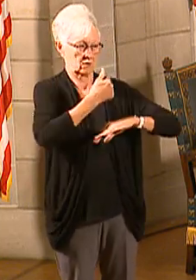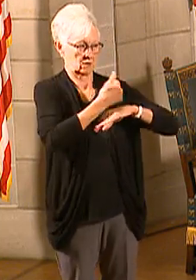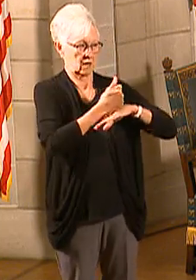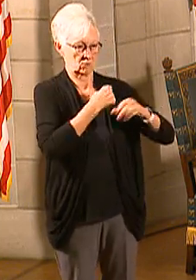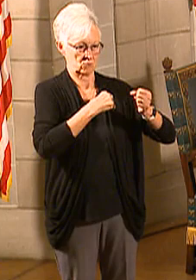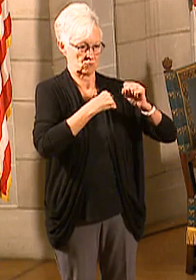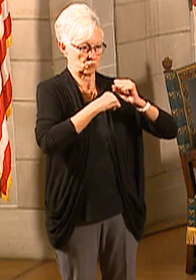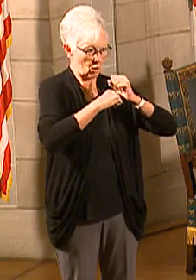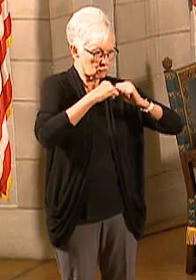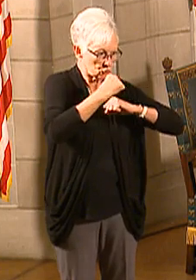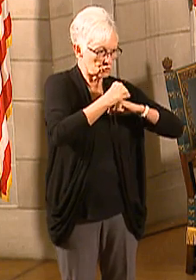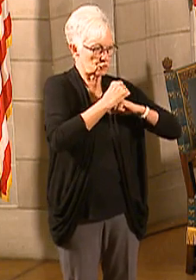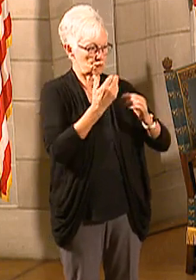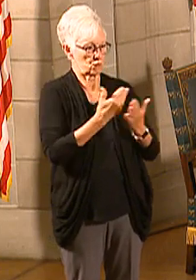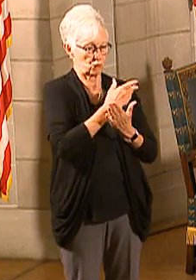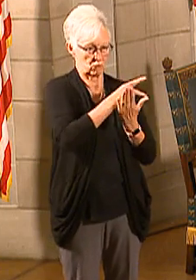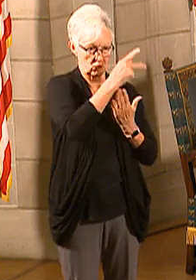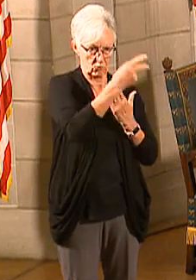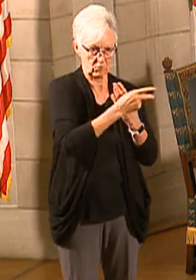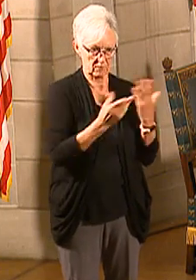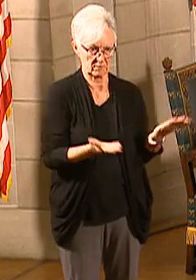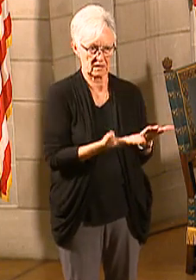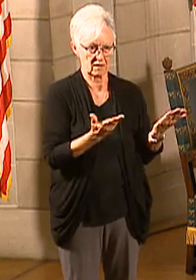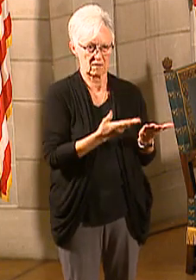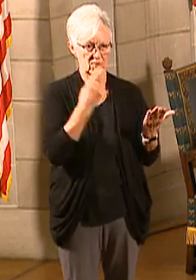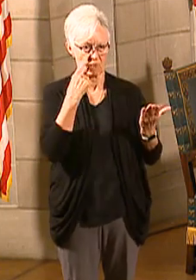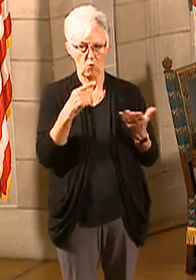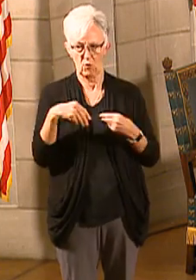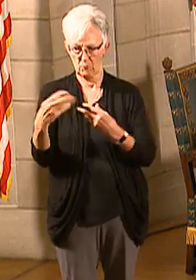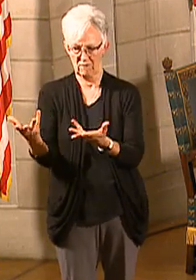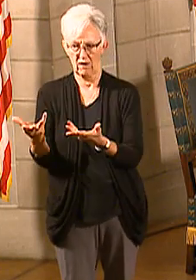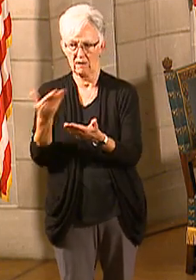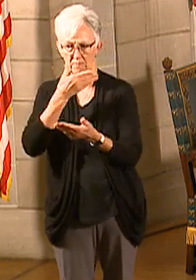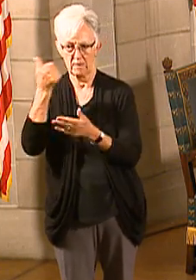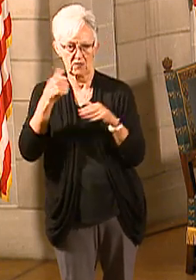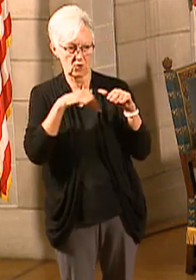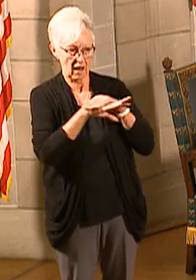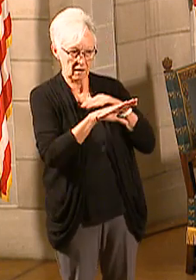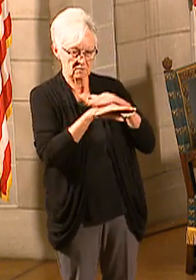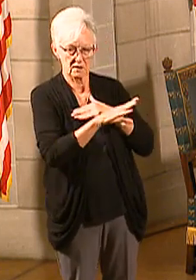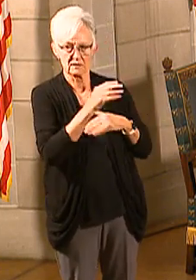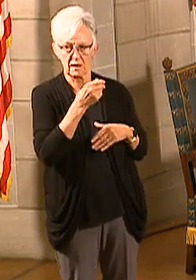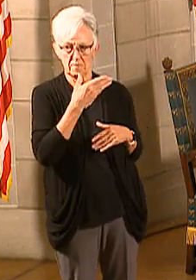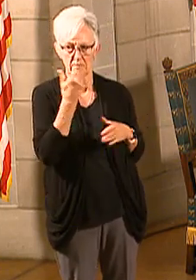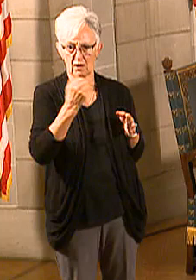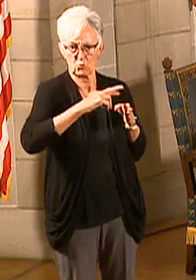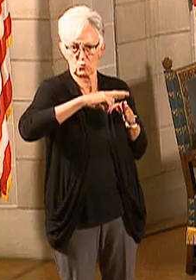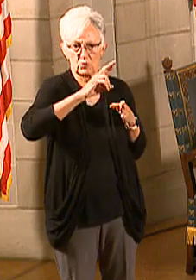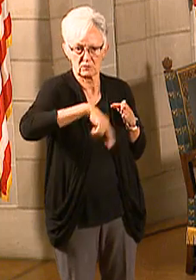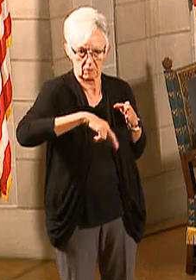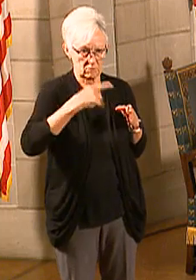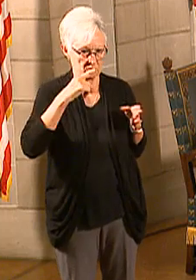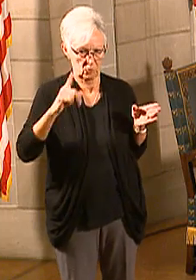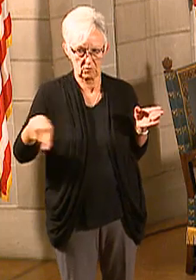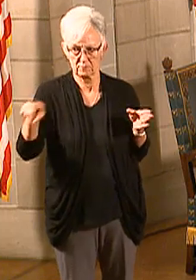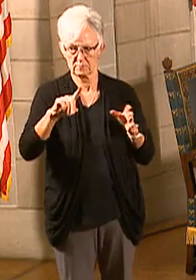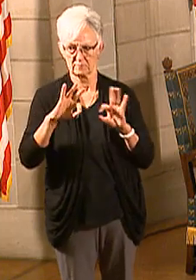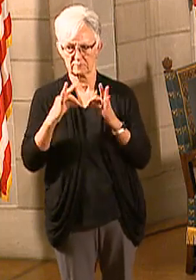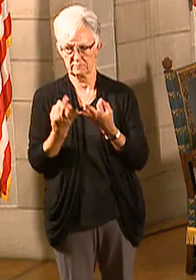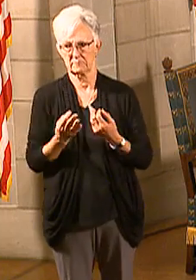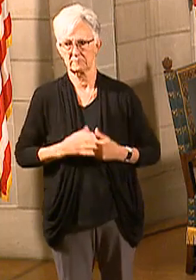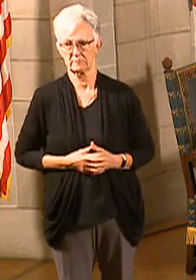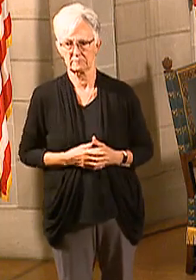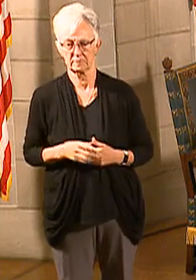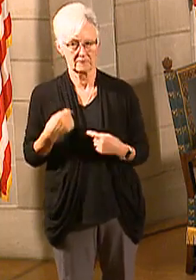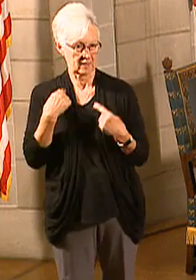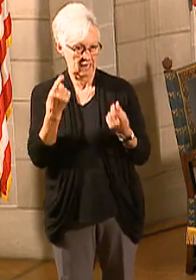focusing on access, innovation, and well-being outcomes. Over the last 18 months, we have brought